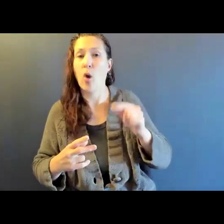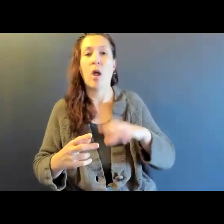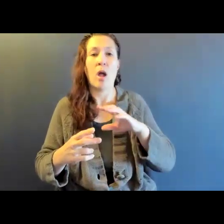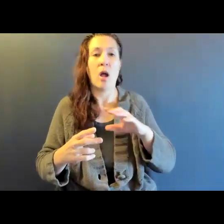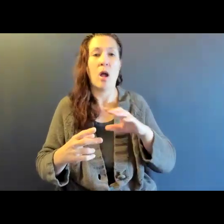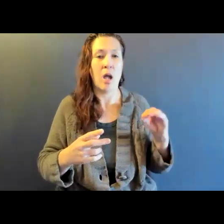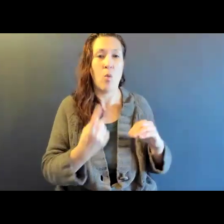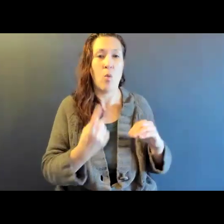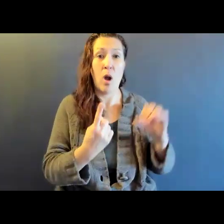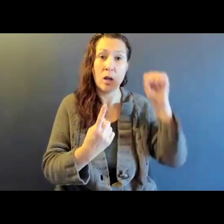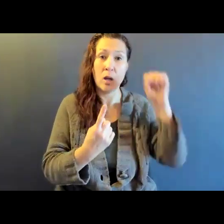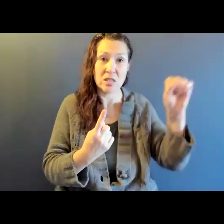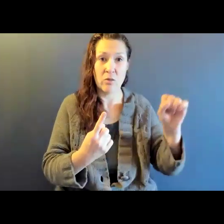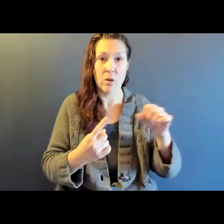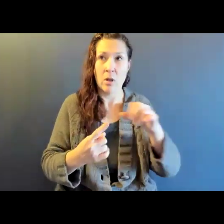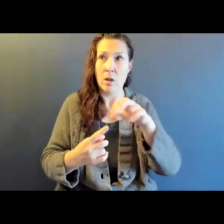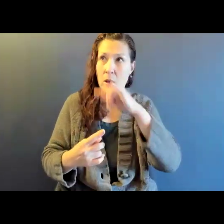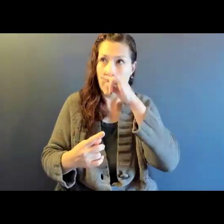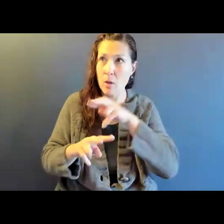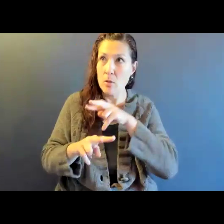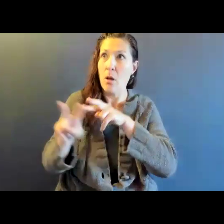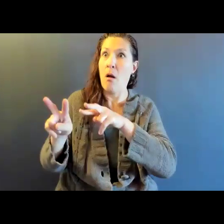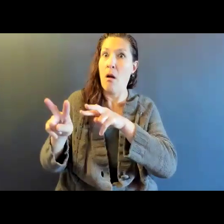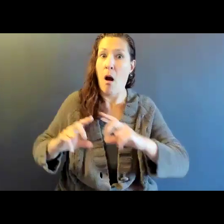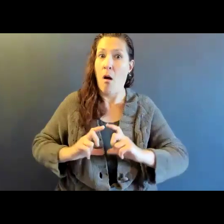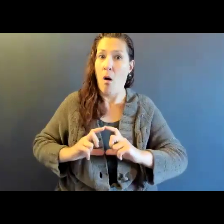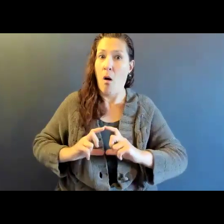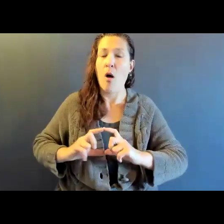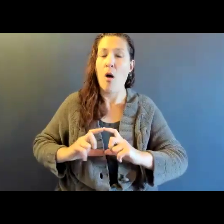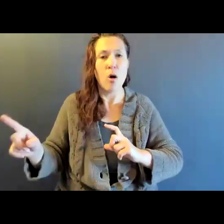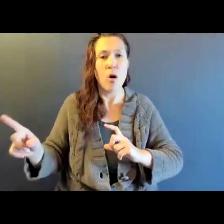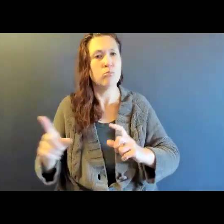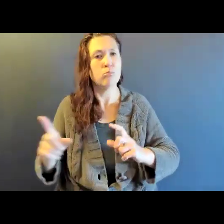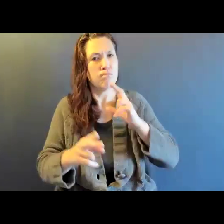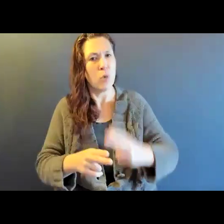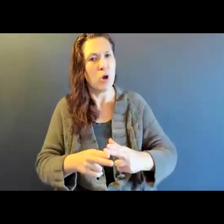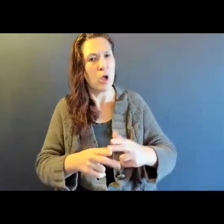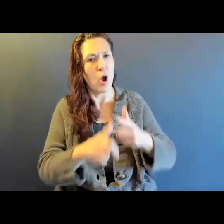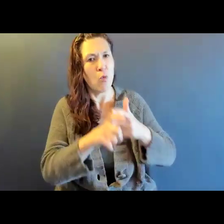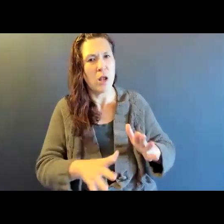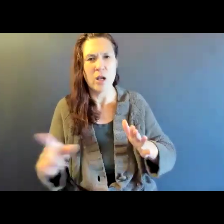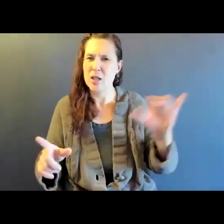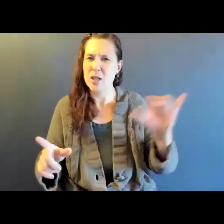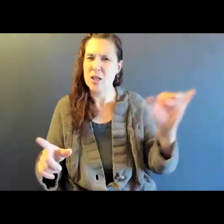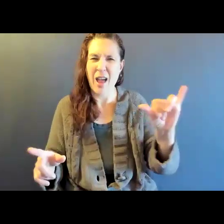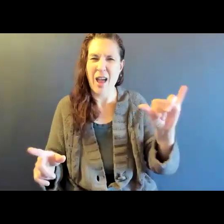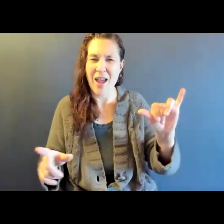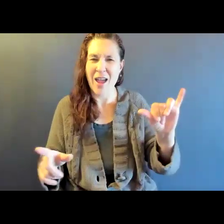all got really big because she was sharing that she's a runner. And she said, "I'm like Flash." And